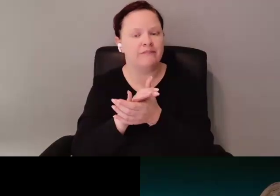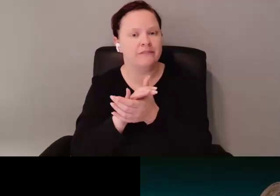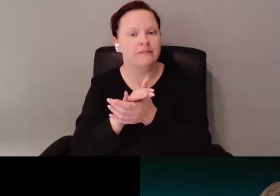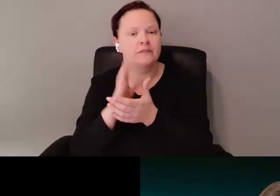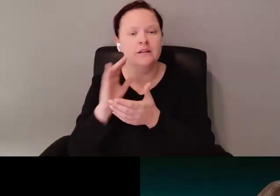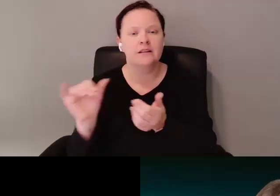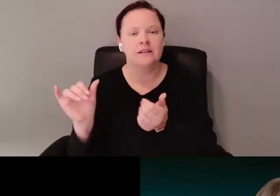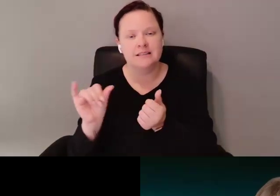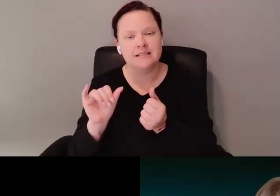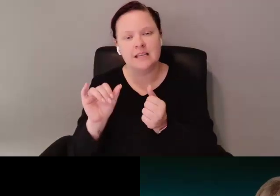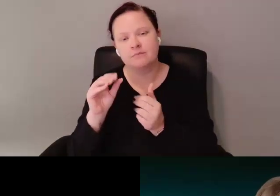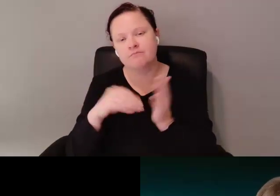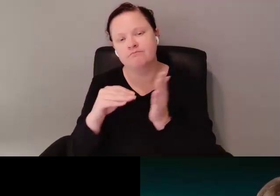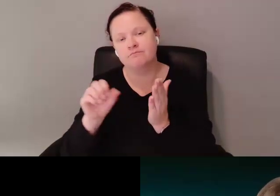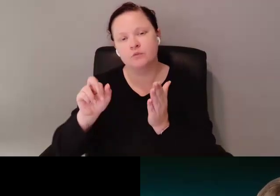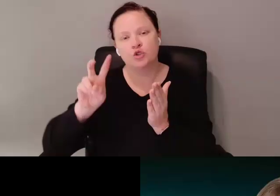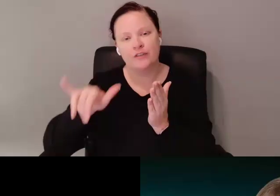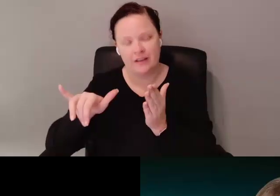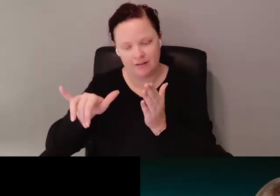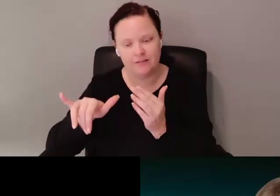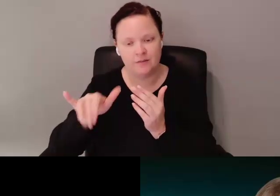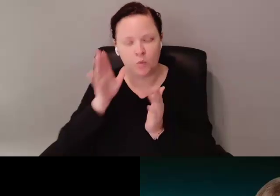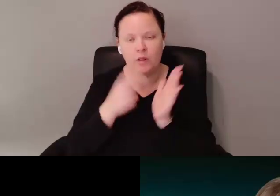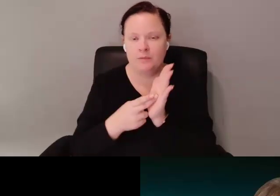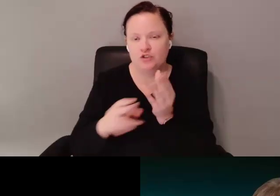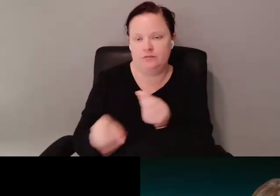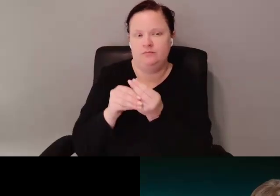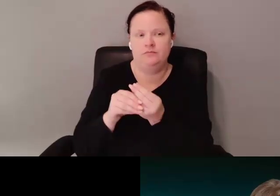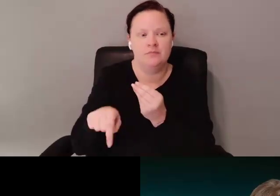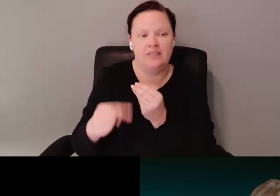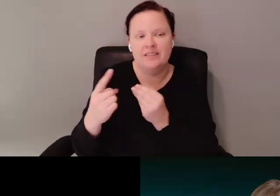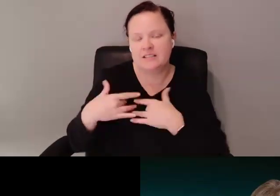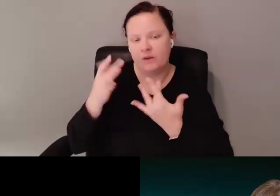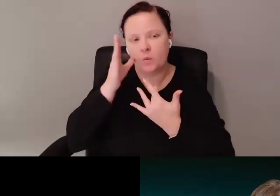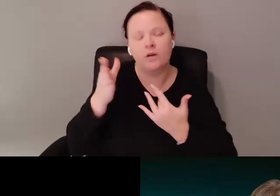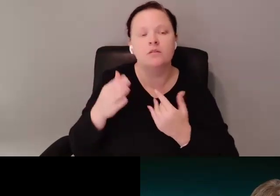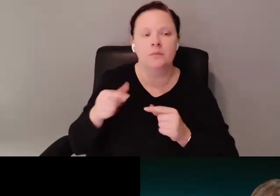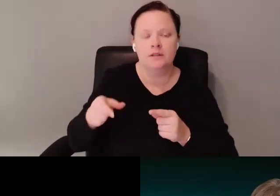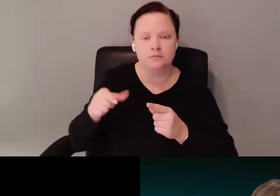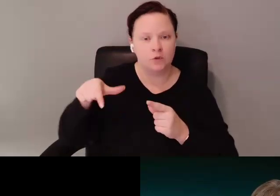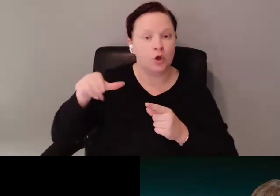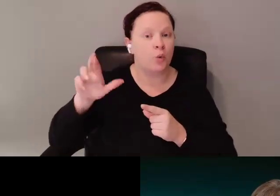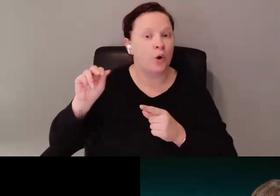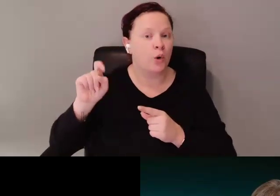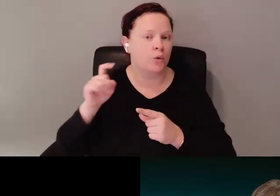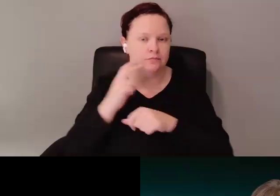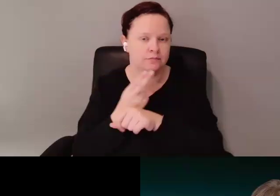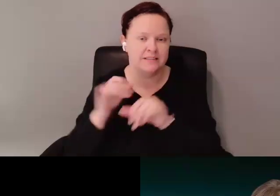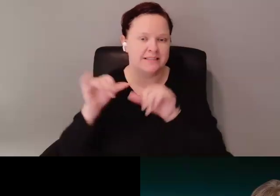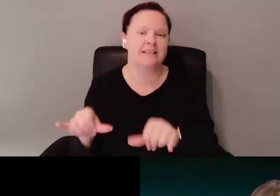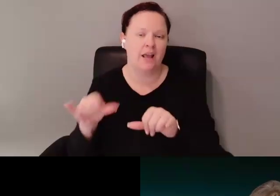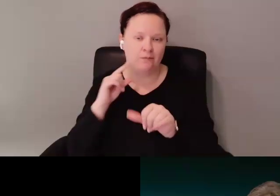be the same survey, so we'll make sure that it has this one on, but the code is used the same for